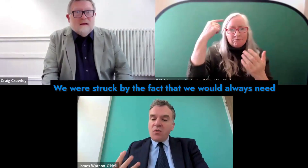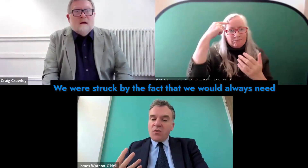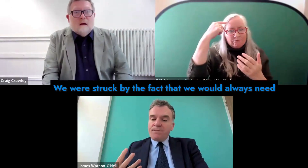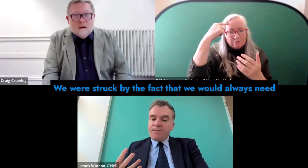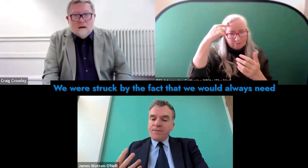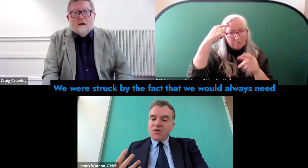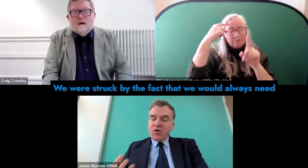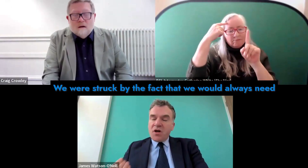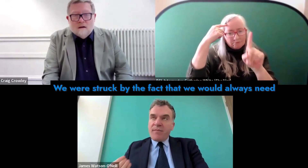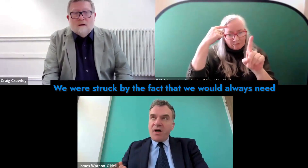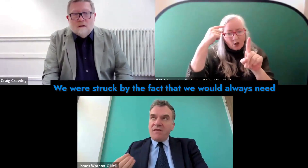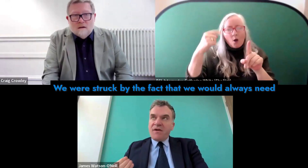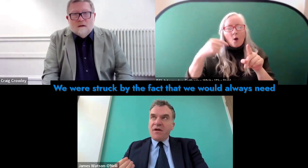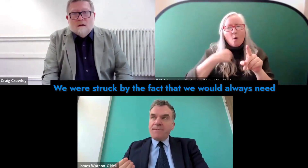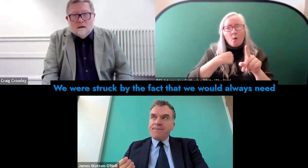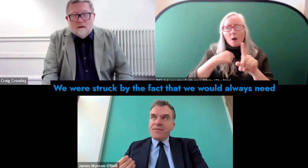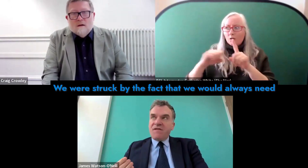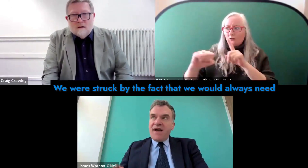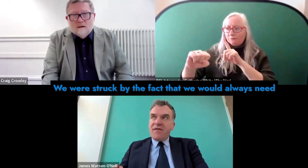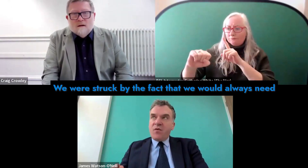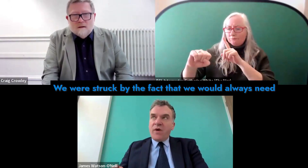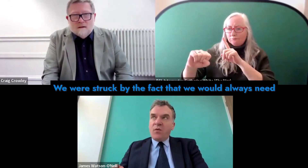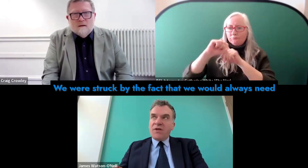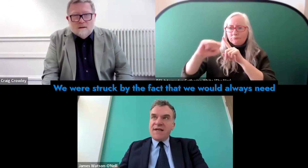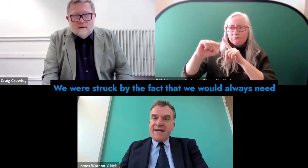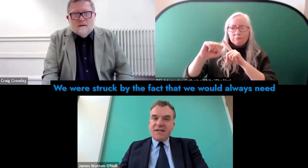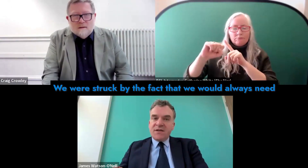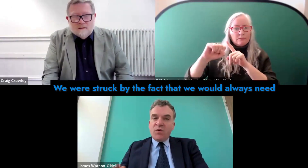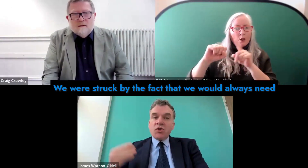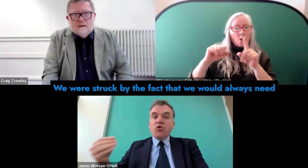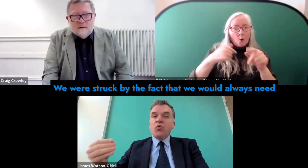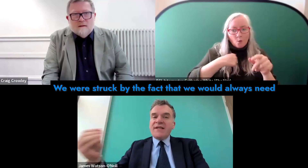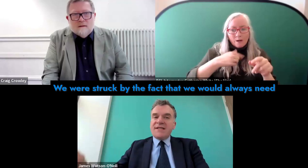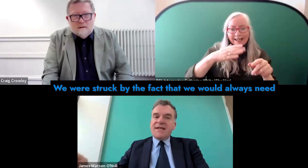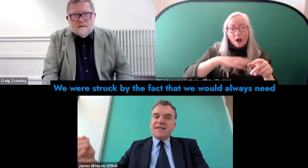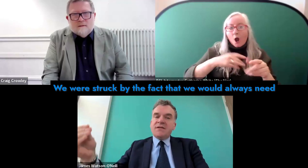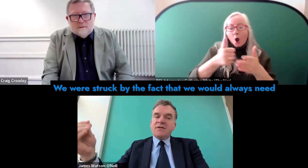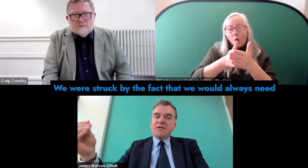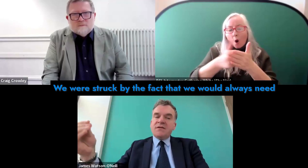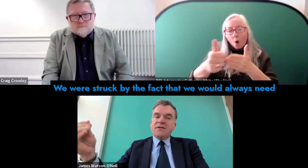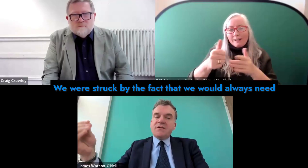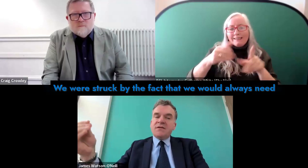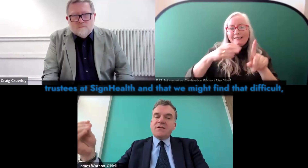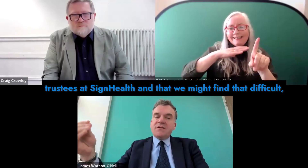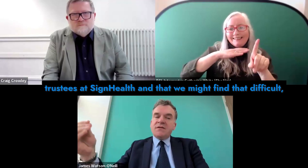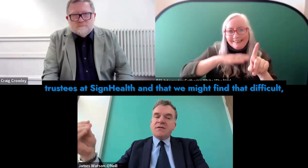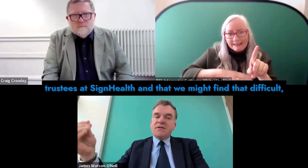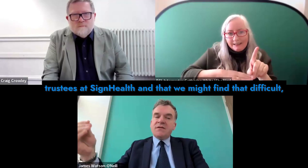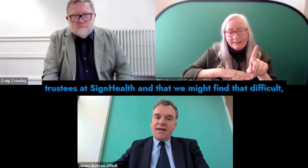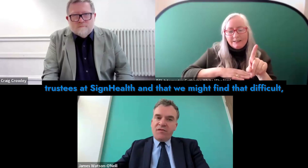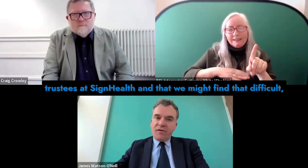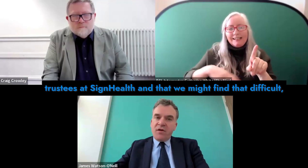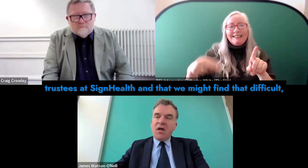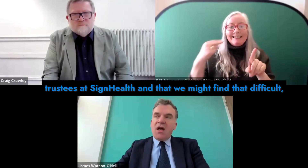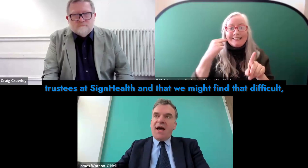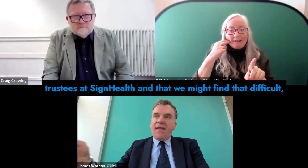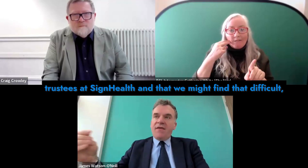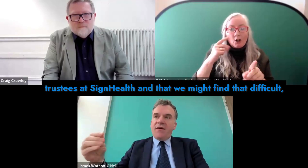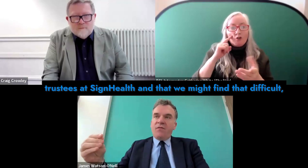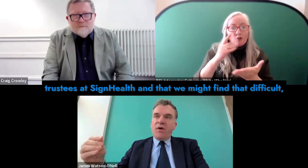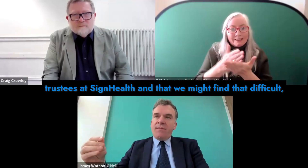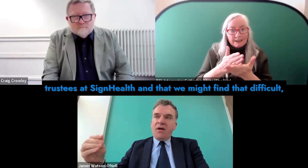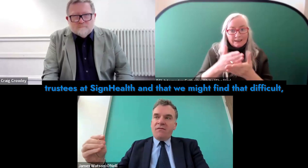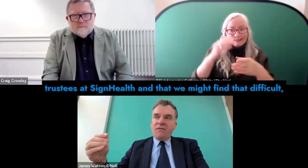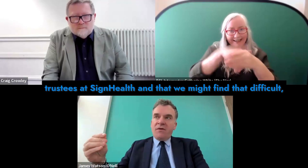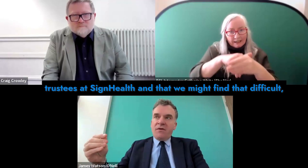were struck by the fact that we would always need trustees at Sign